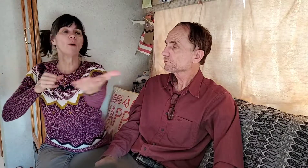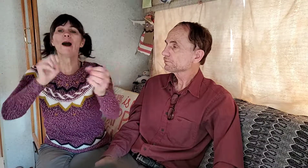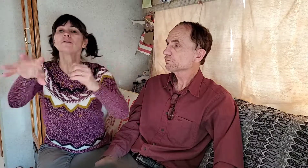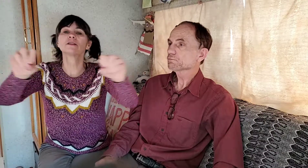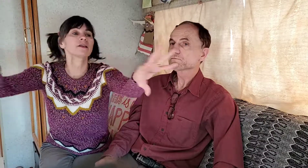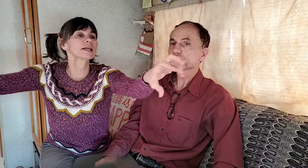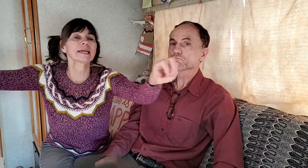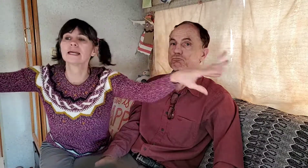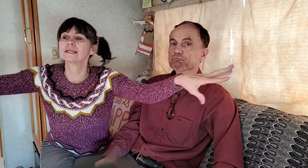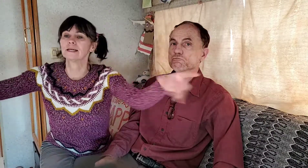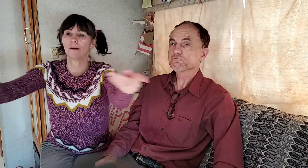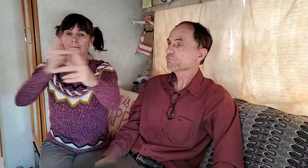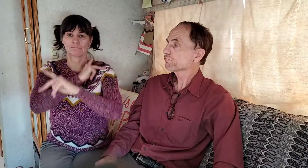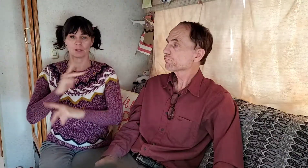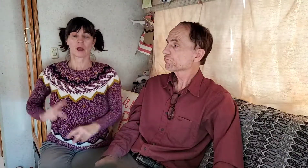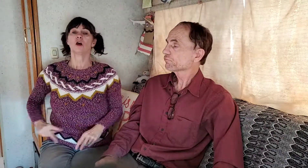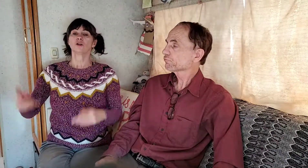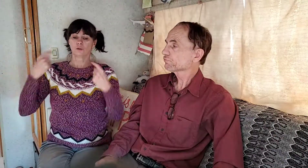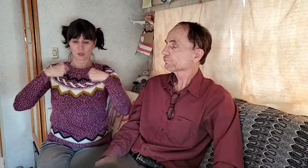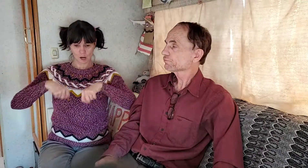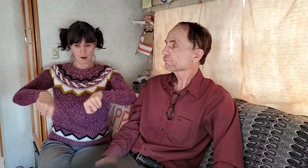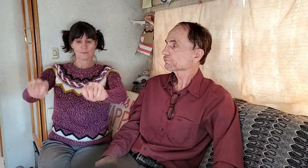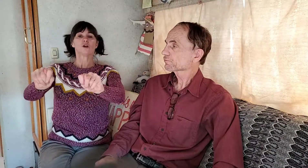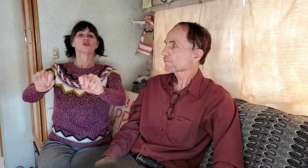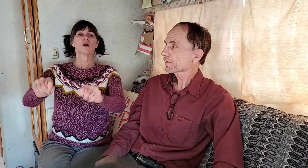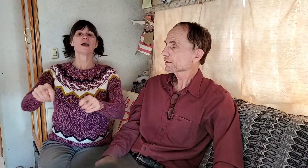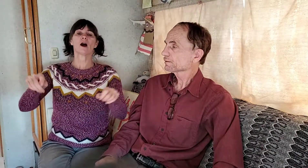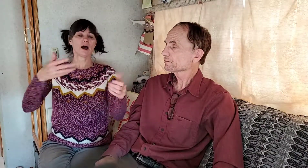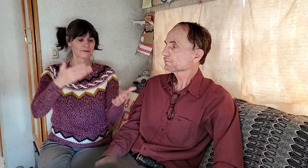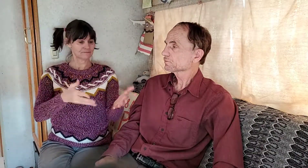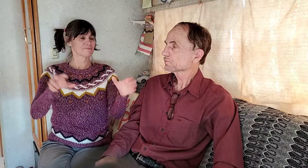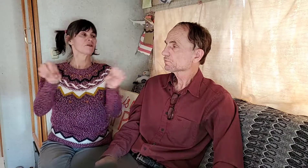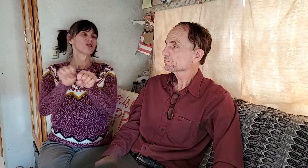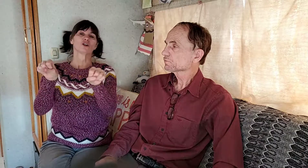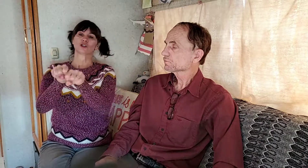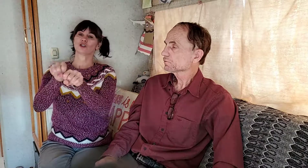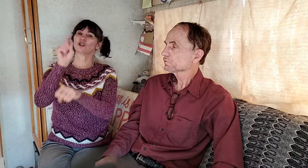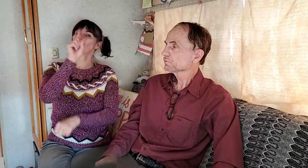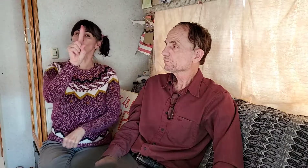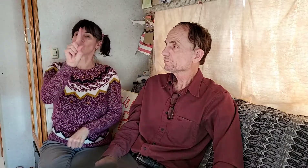throughout the kingdom to come try on the shoe